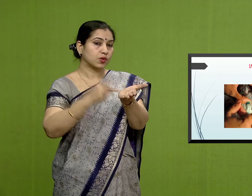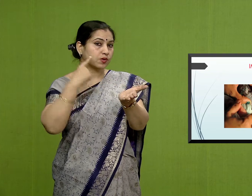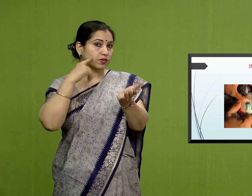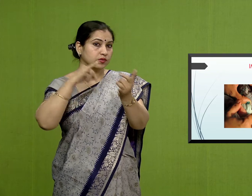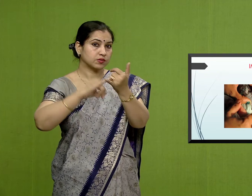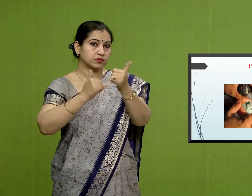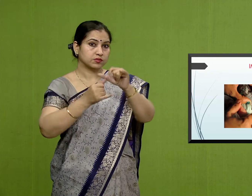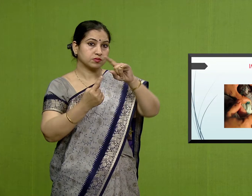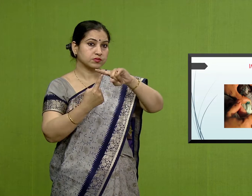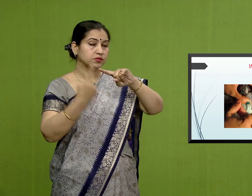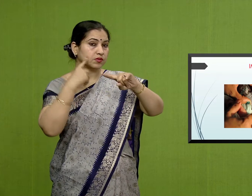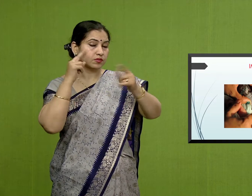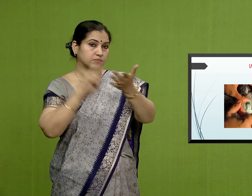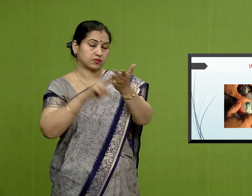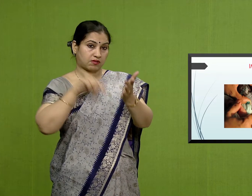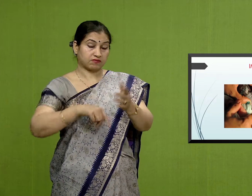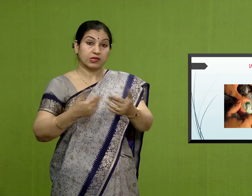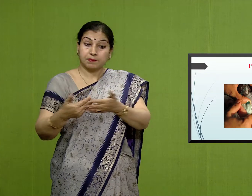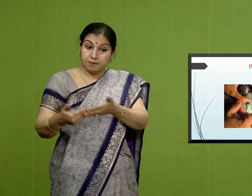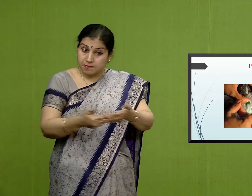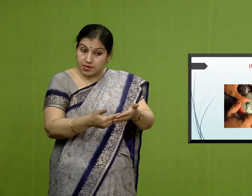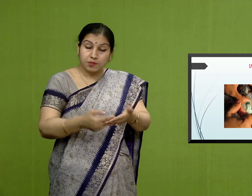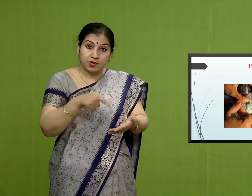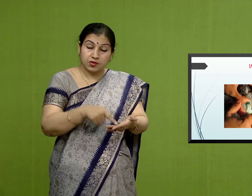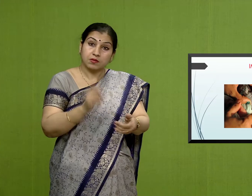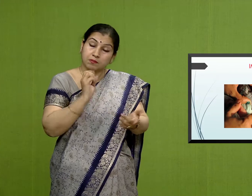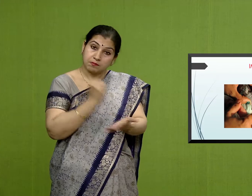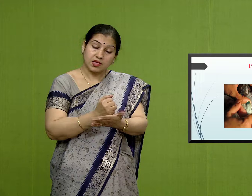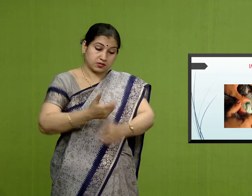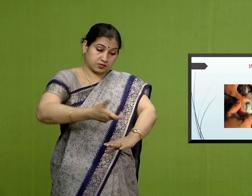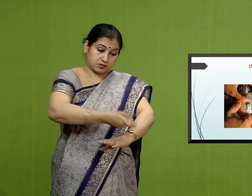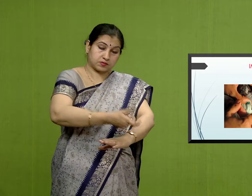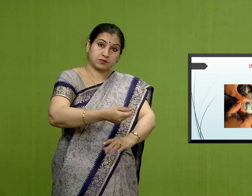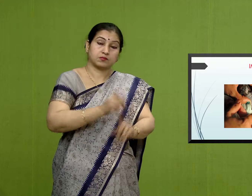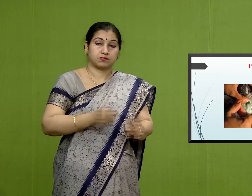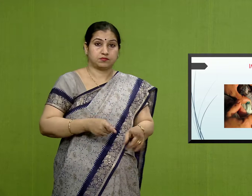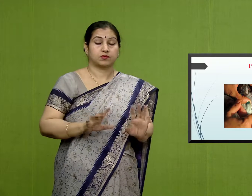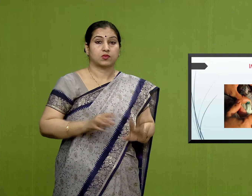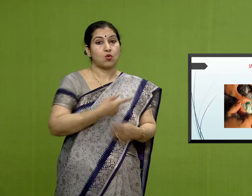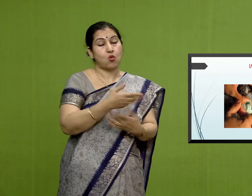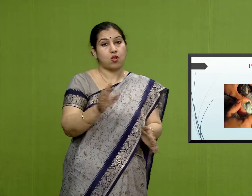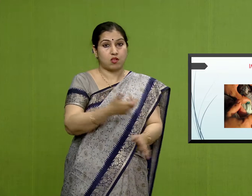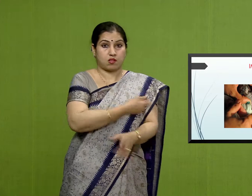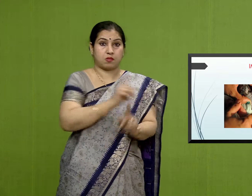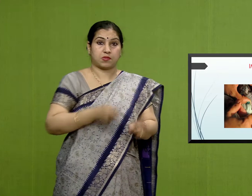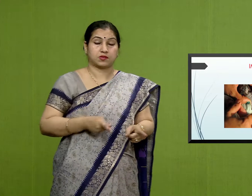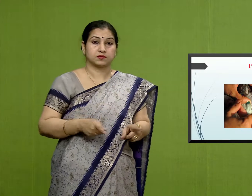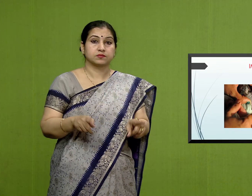immunized at the right time from recognized healthcare center